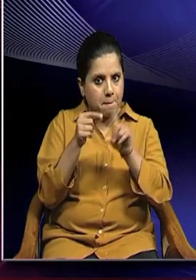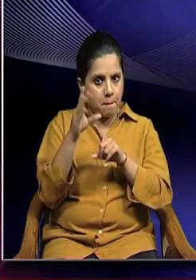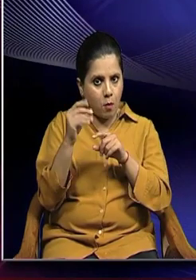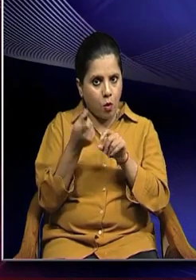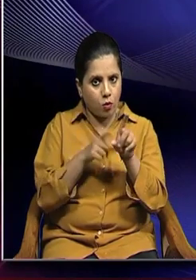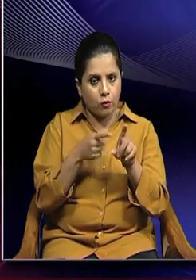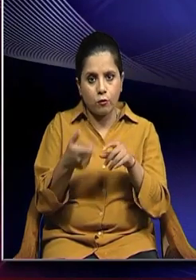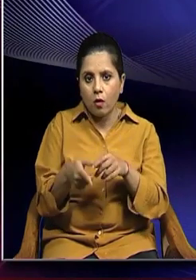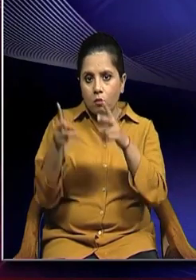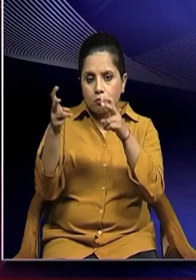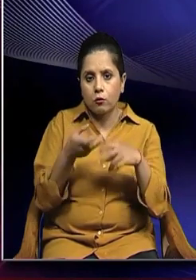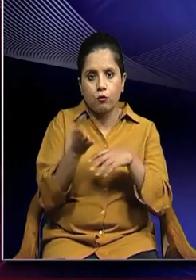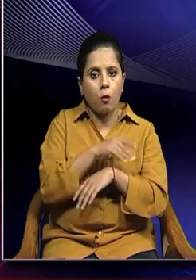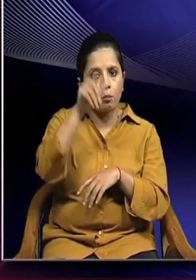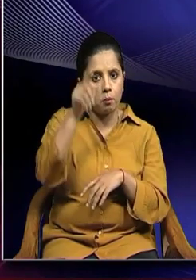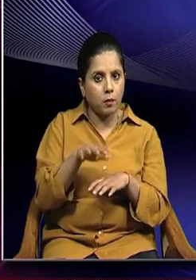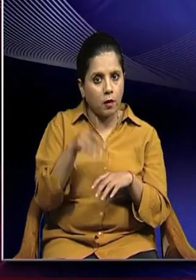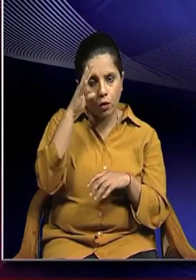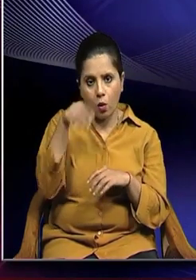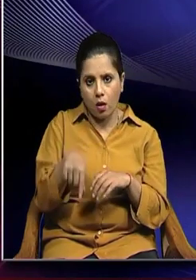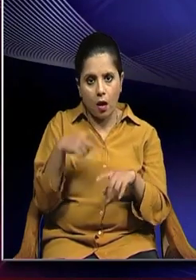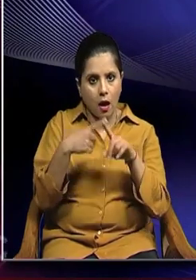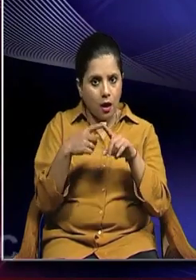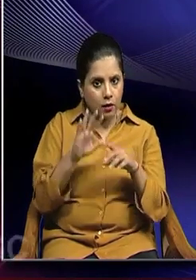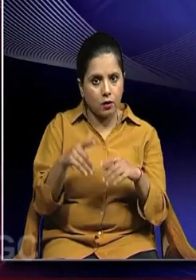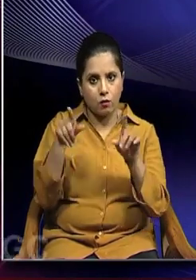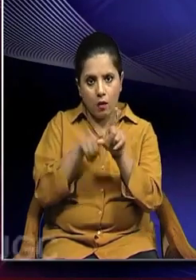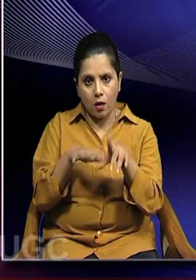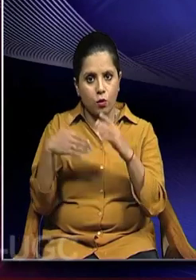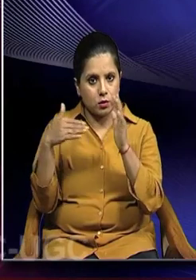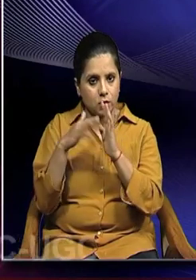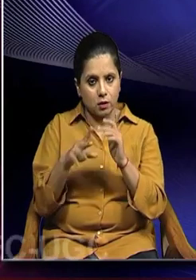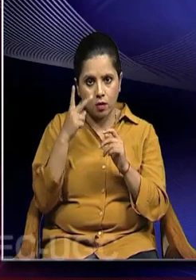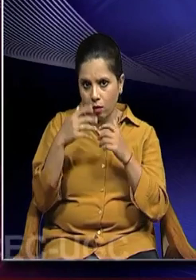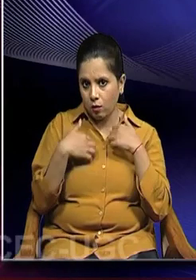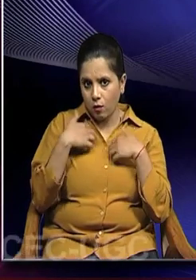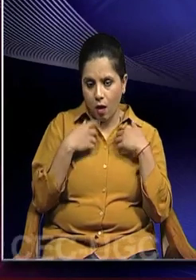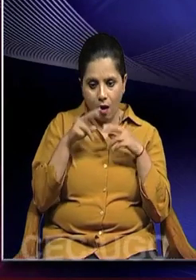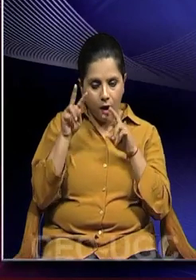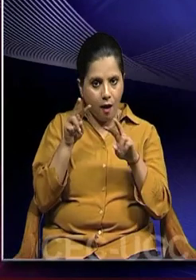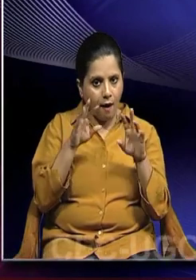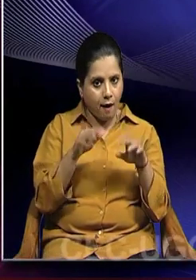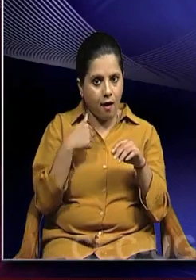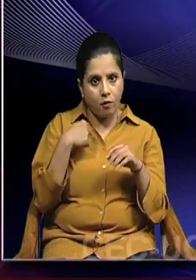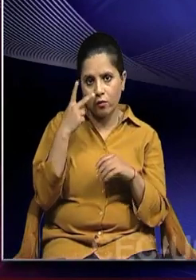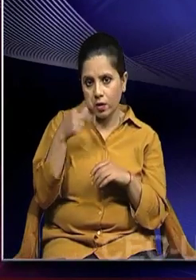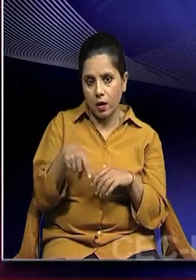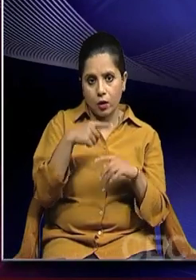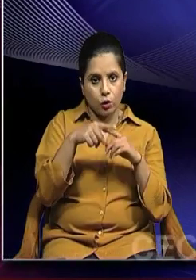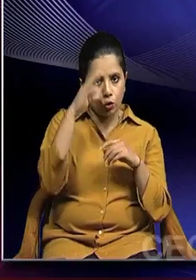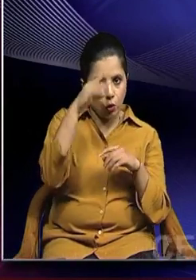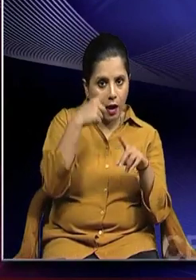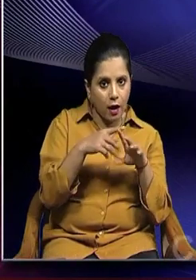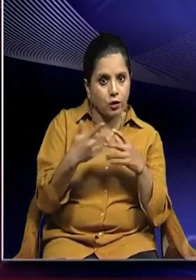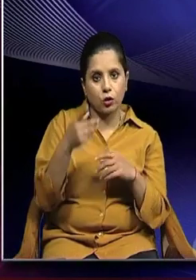derived from the theory X, Y and Z of motivation. We all know theory X, theory